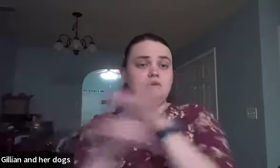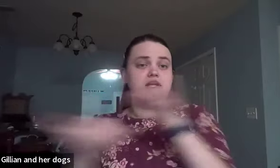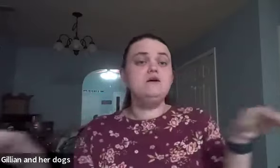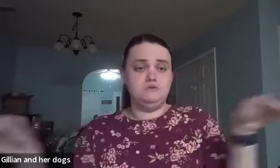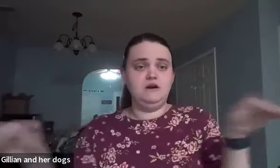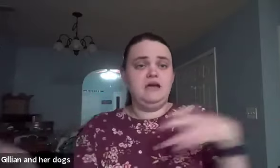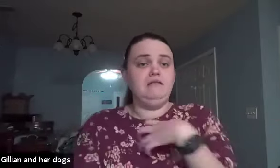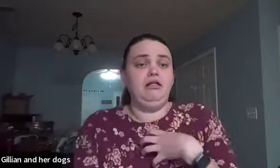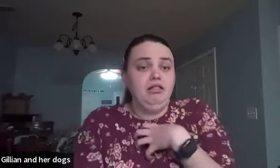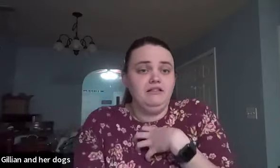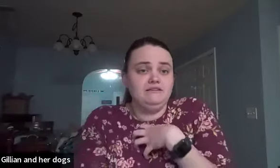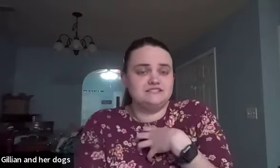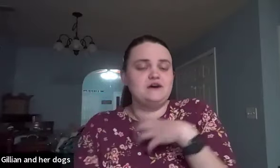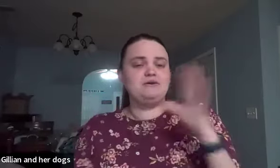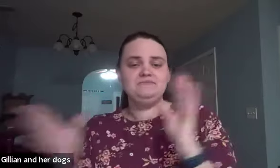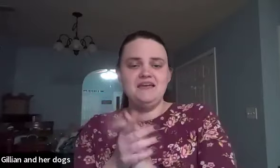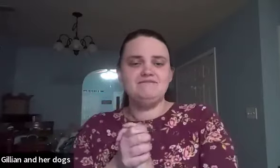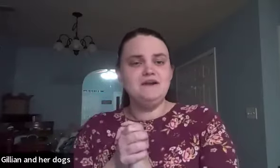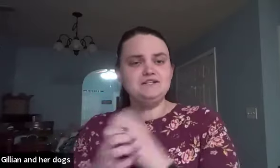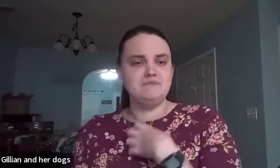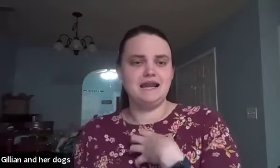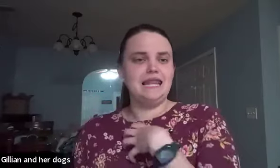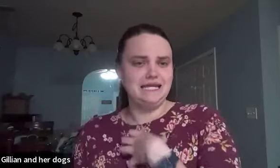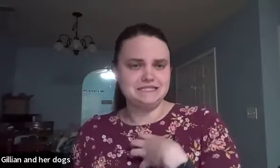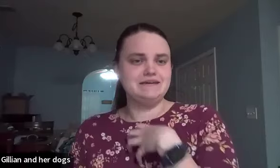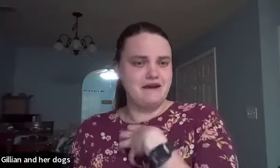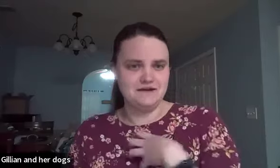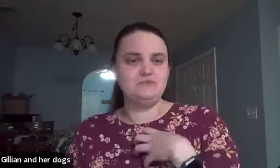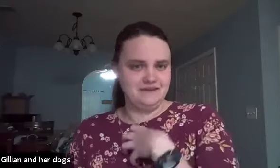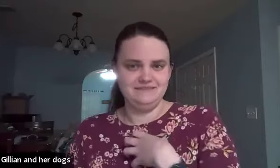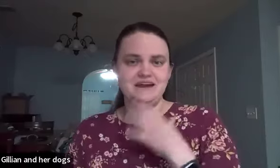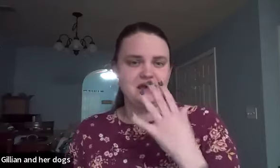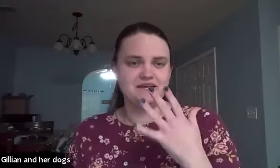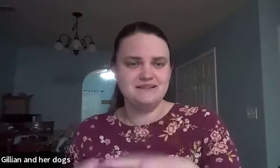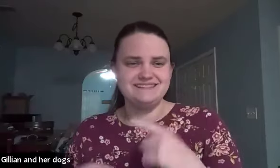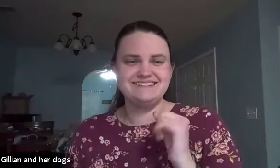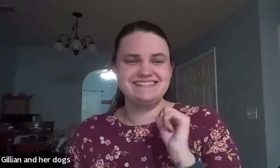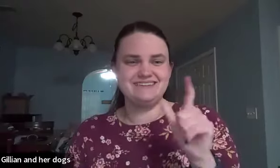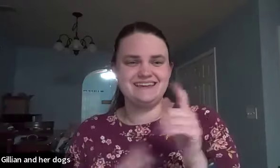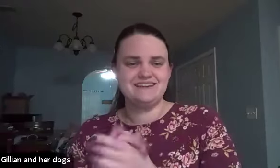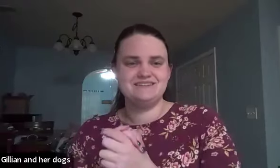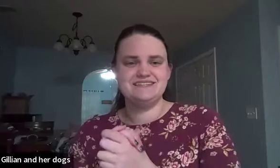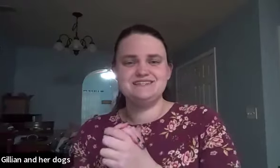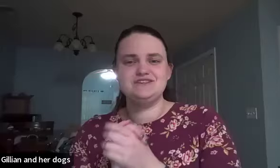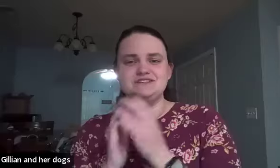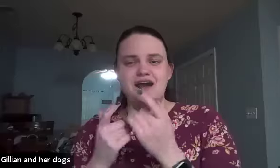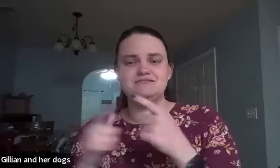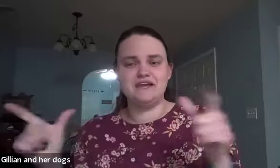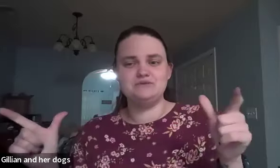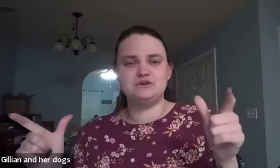don't want to know. Okay, like, oh, so very dramatic. Let yourself have fun with it. That's what I like to always say with ASL is this is the kind of language